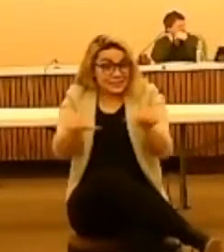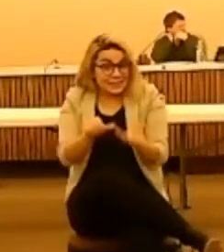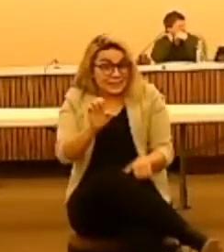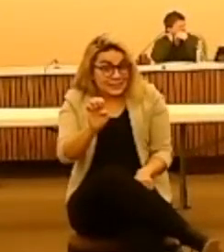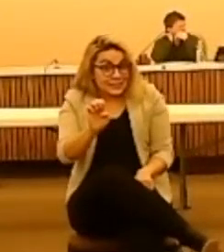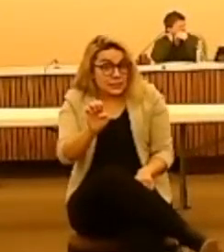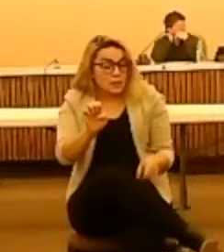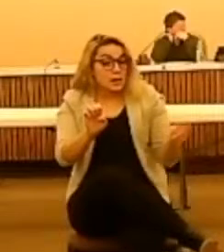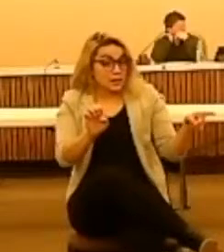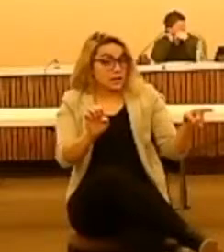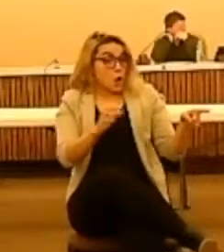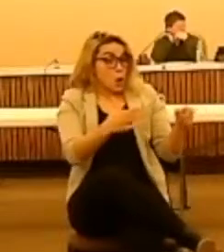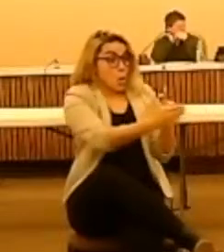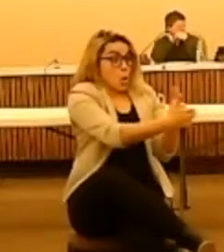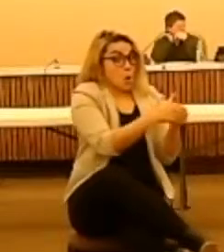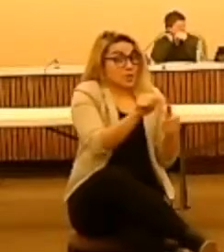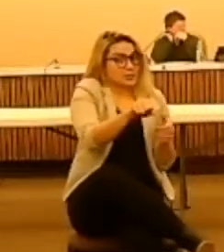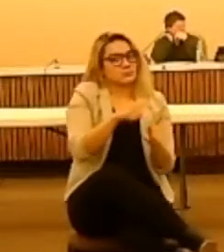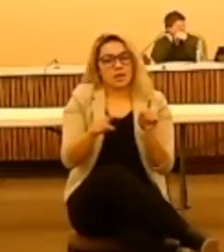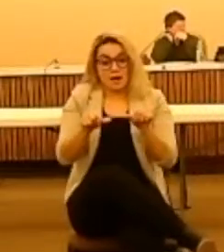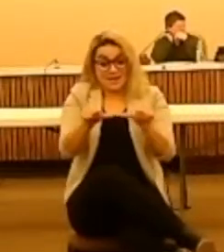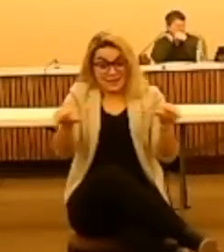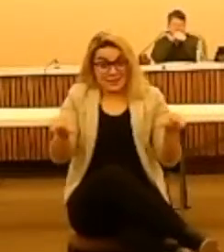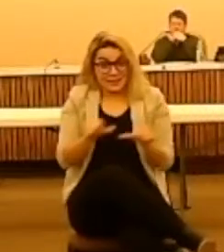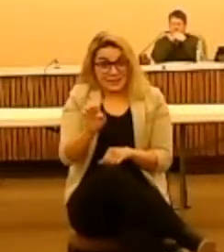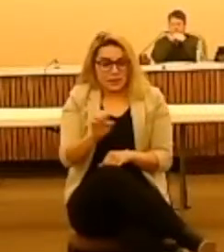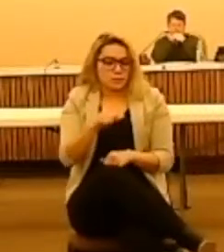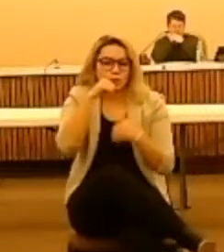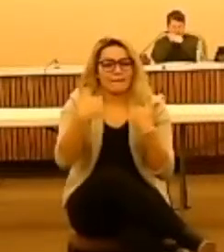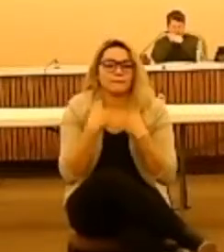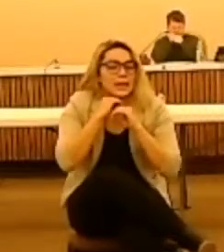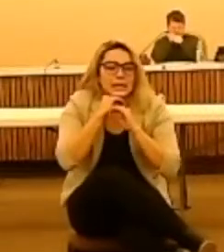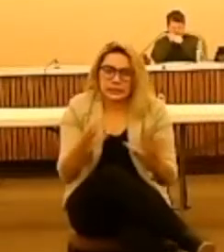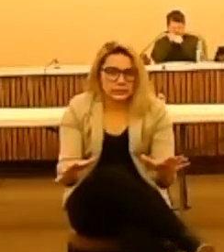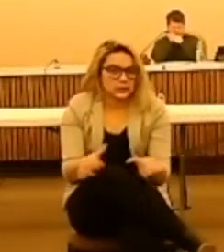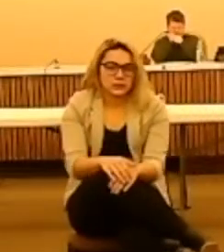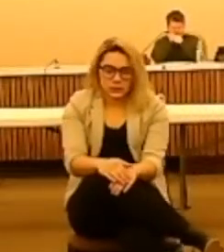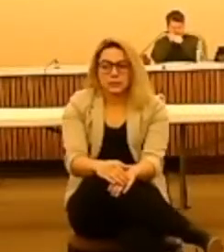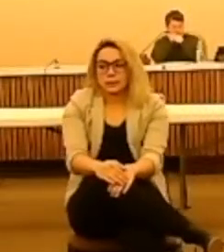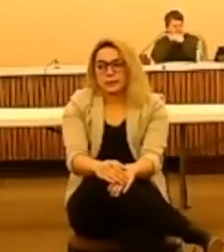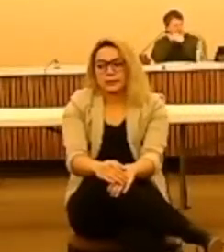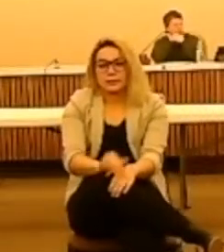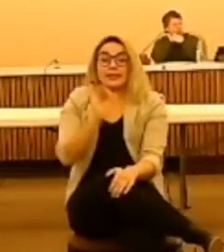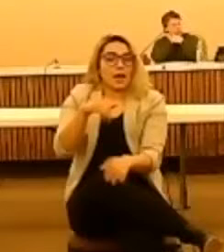from their database. Okay, thank you. And that's why we went through that extra step. Thank you.